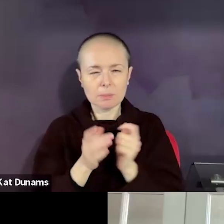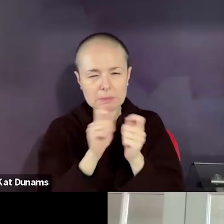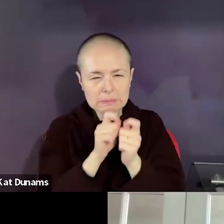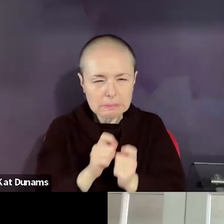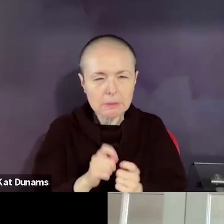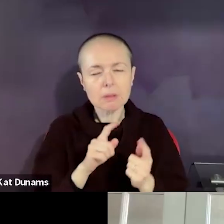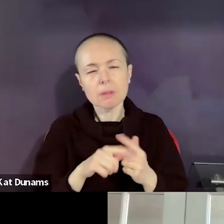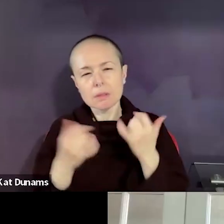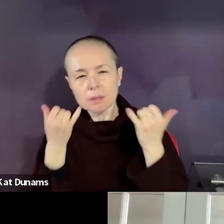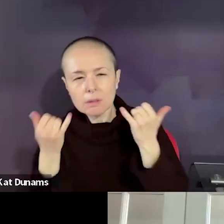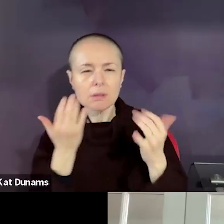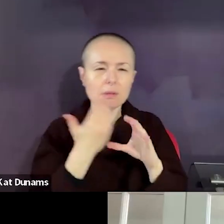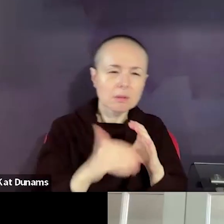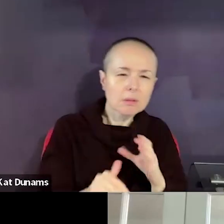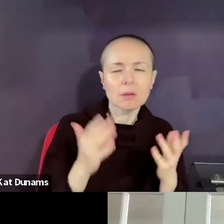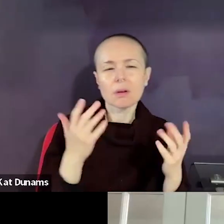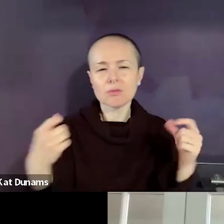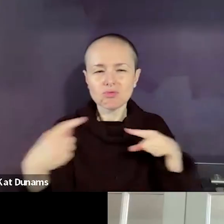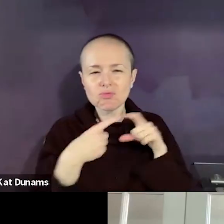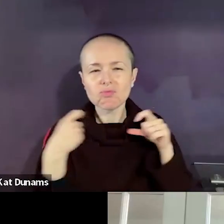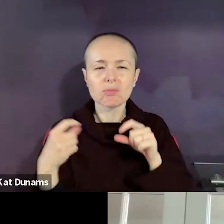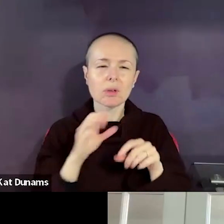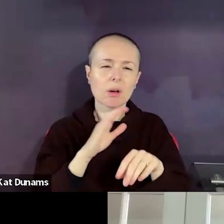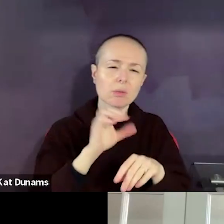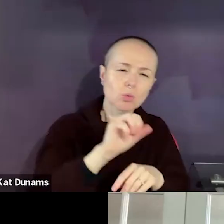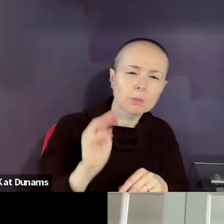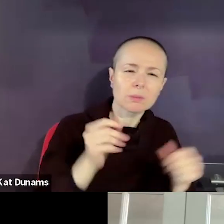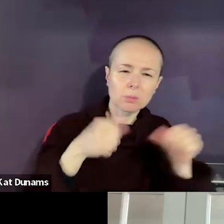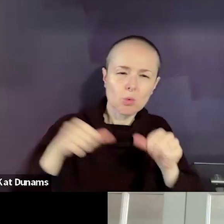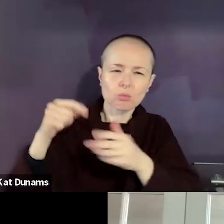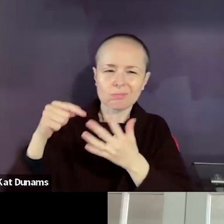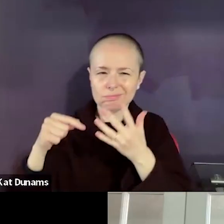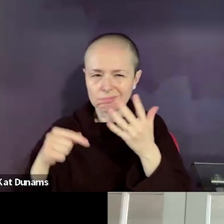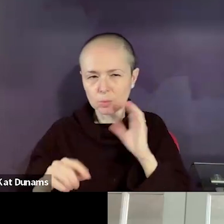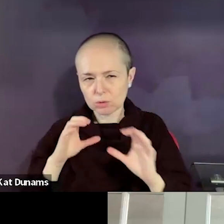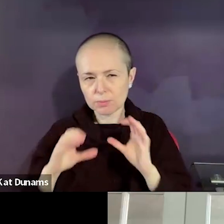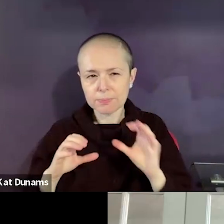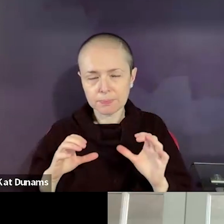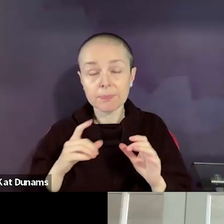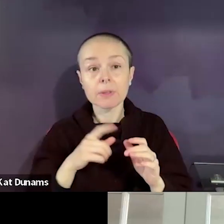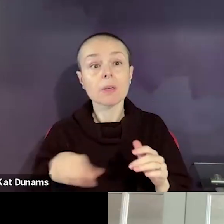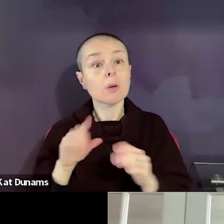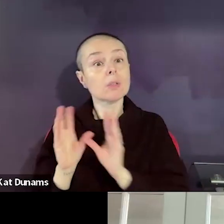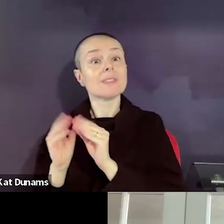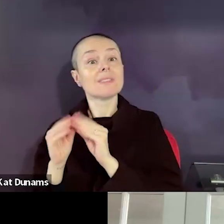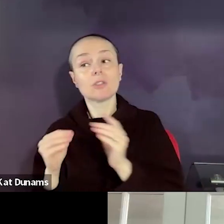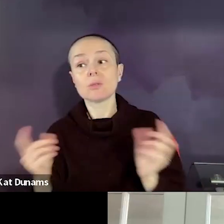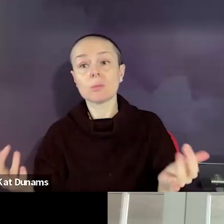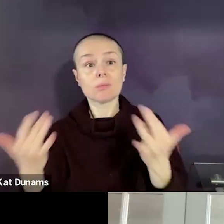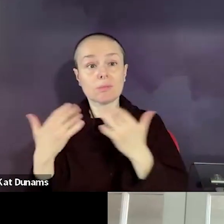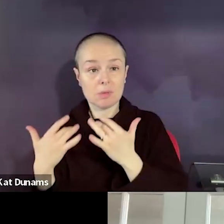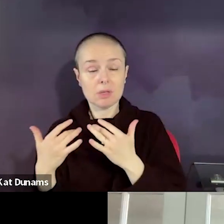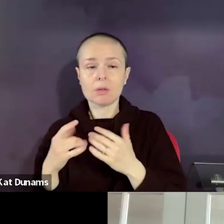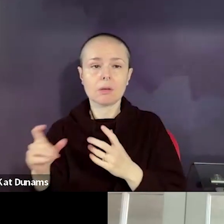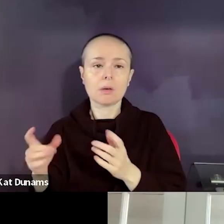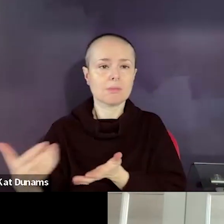communication, social events, social media, which is very important. Our sessions are donation based, so